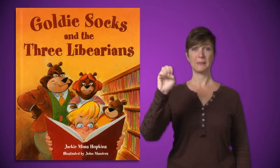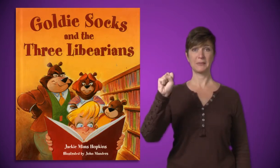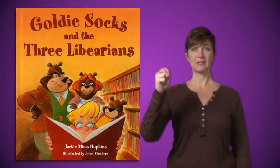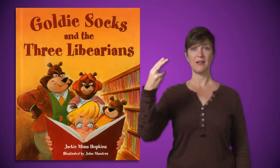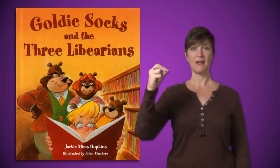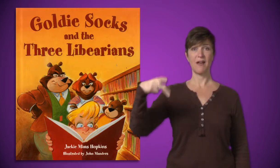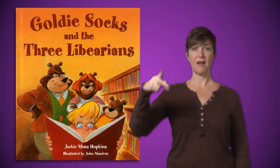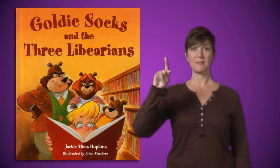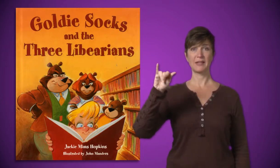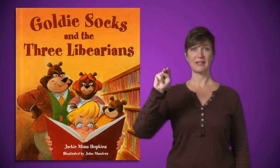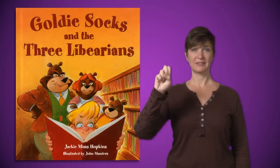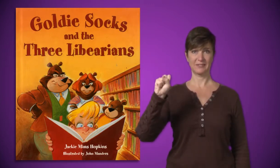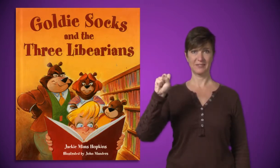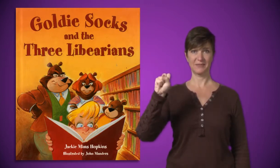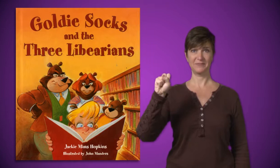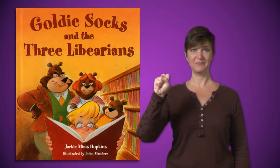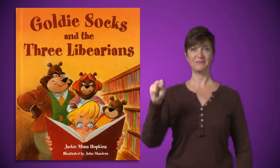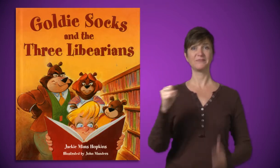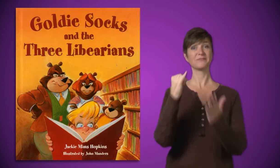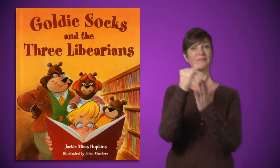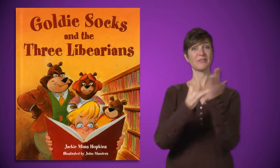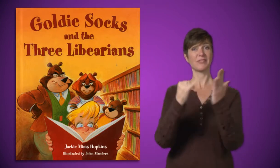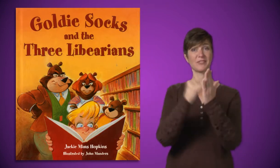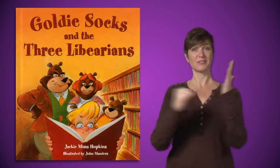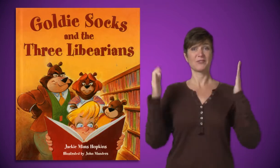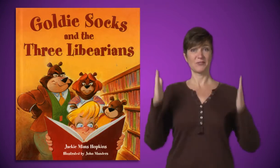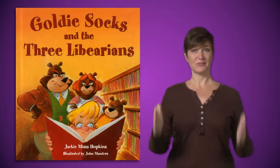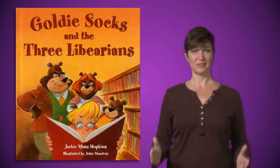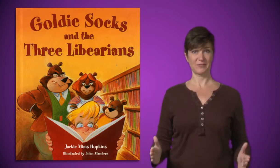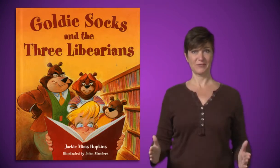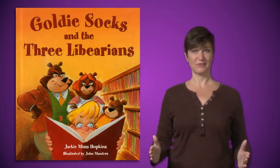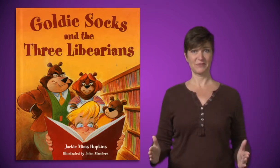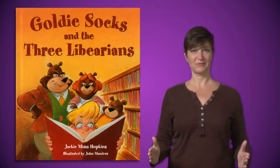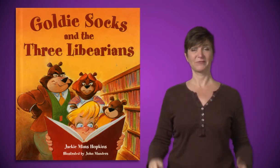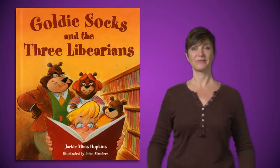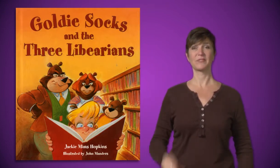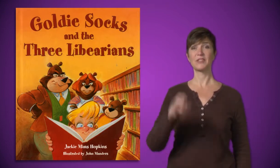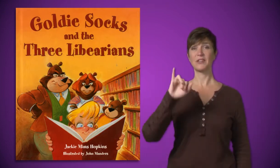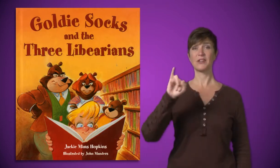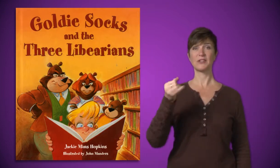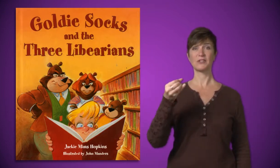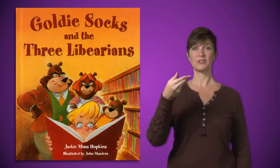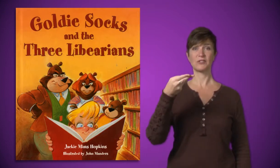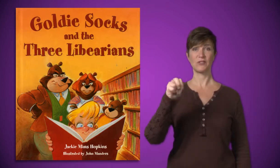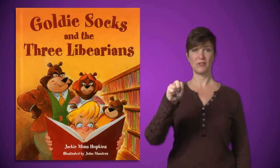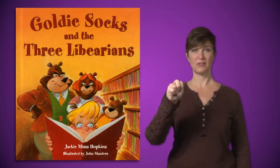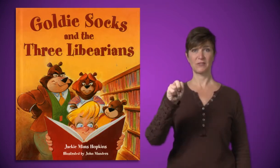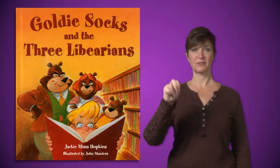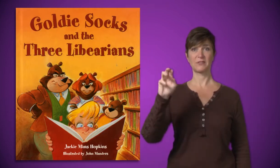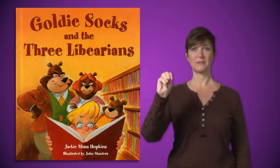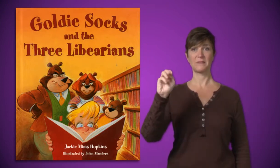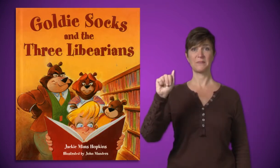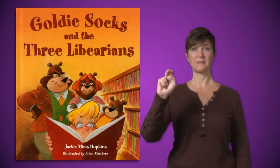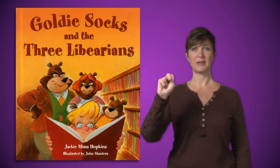The author is Jackie Mims Hopkins. The illustrator is